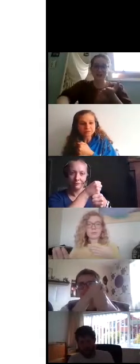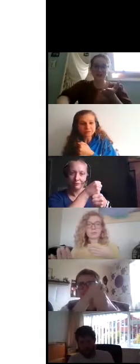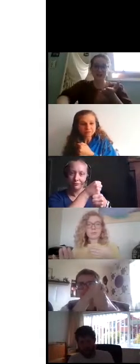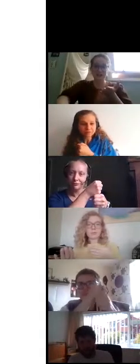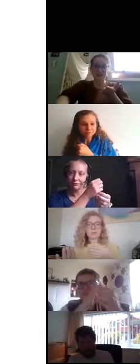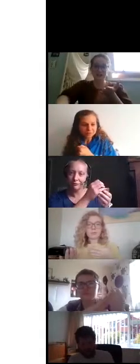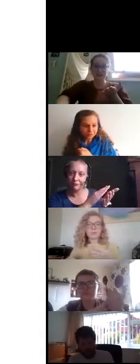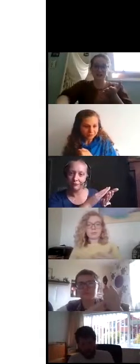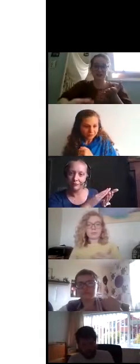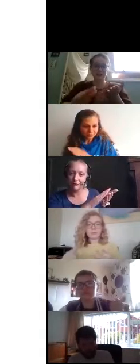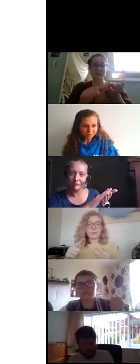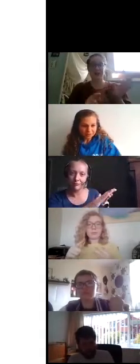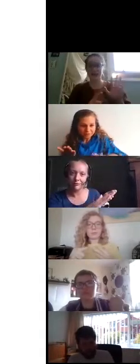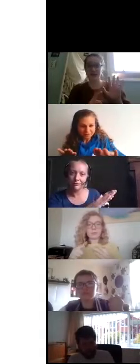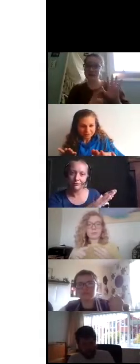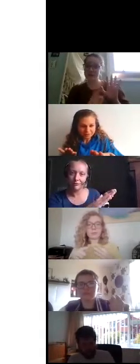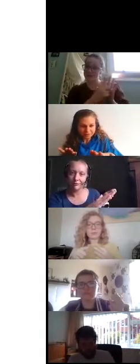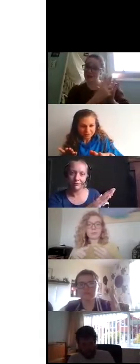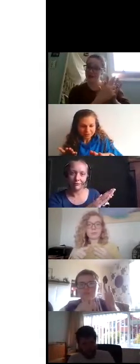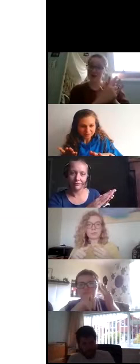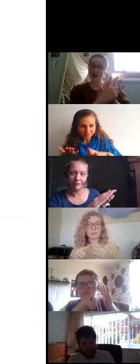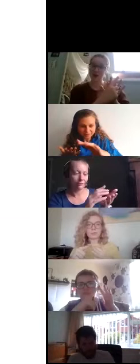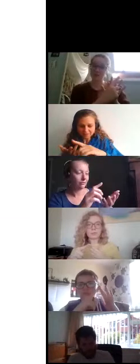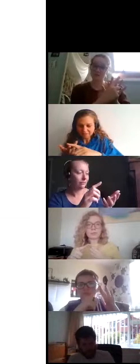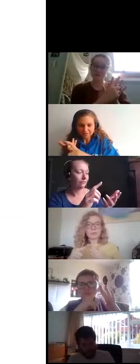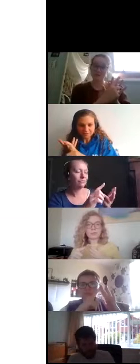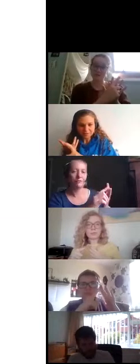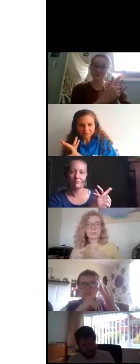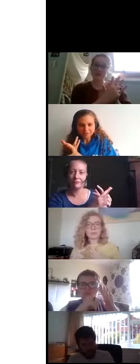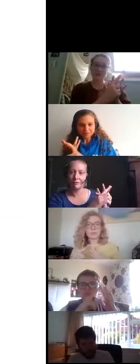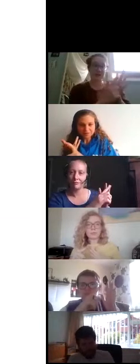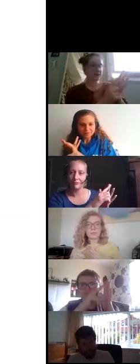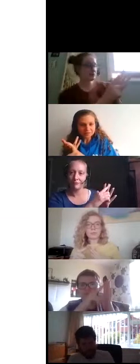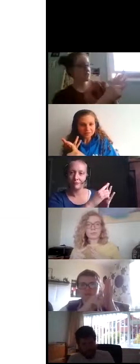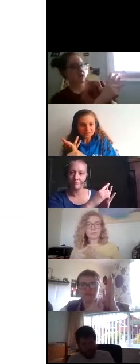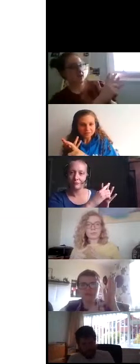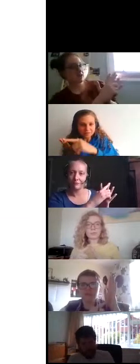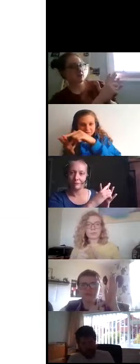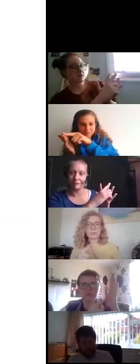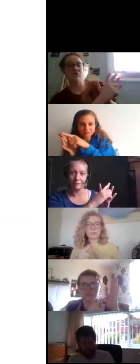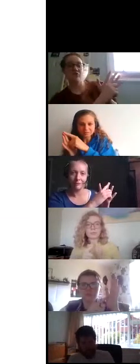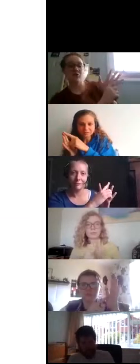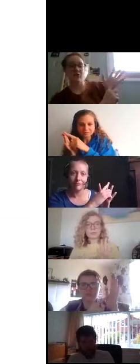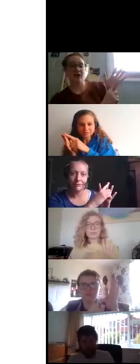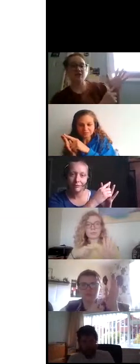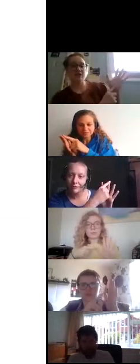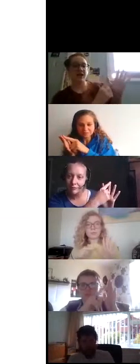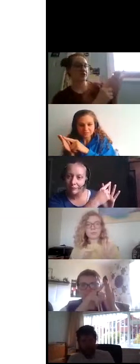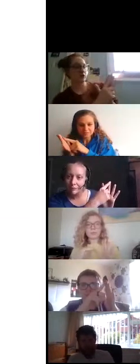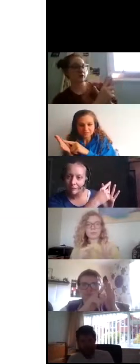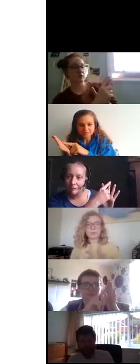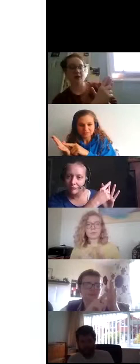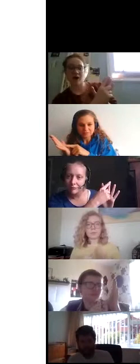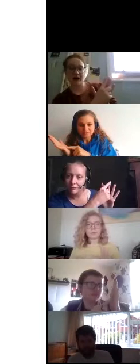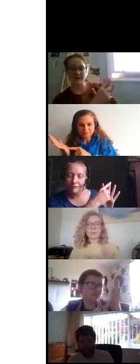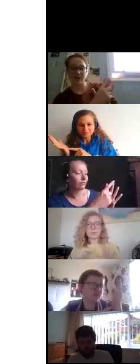H, and then the next vowel, I. And now J, you draw a letter J. So